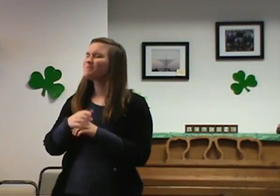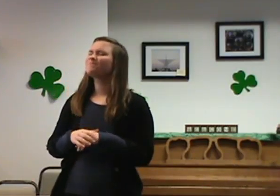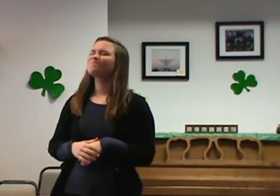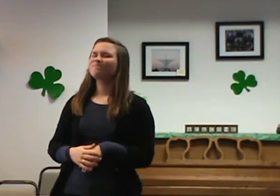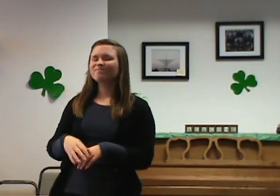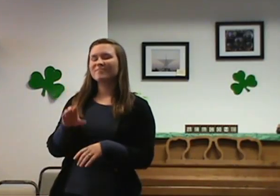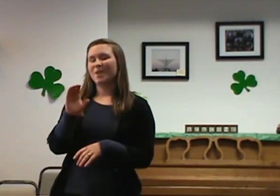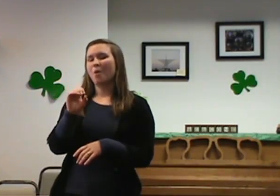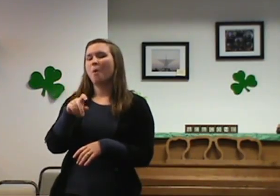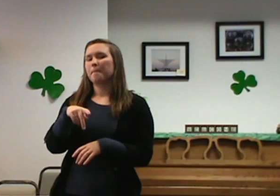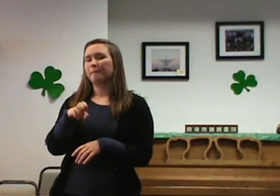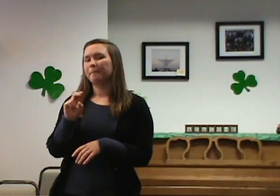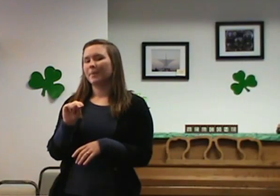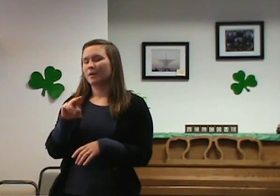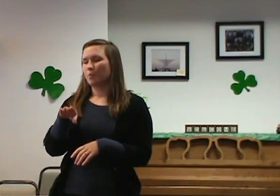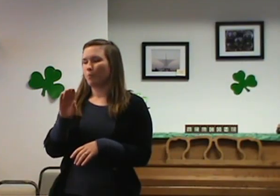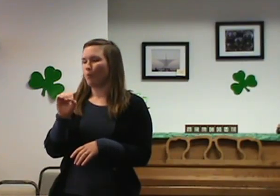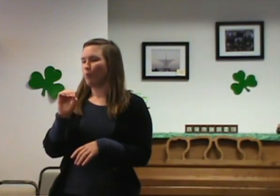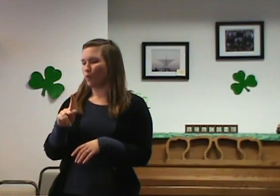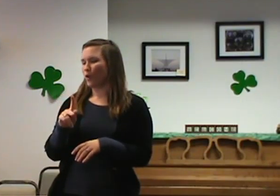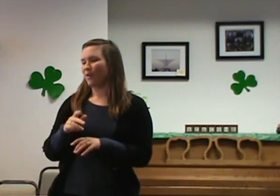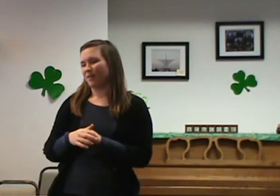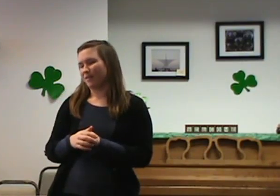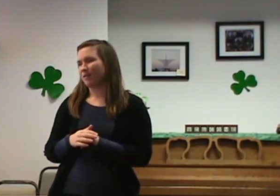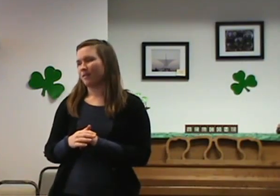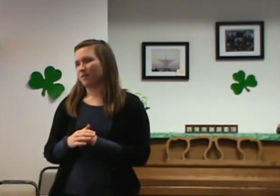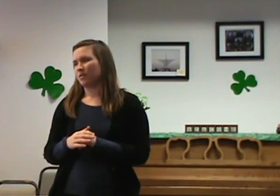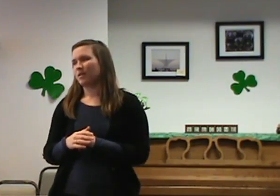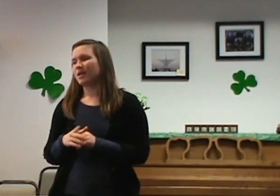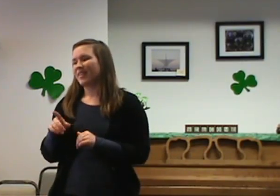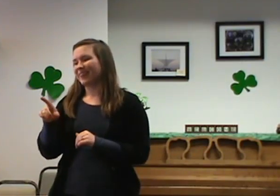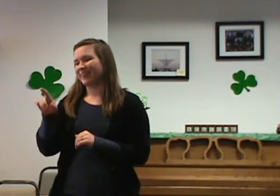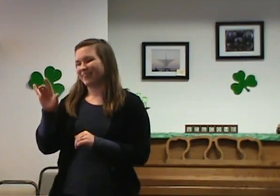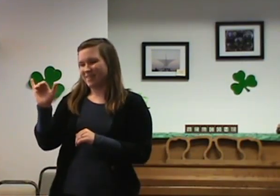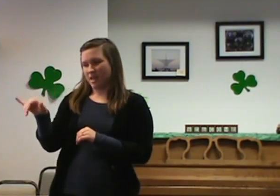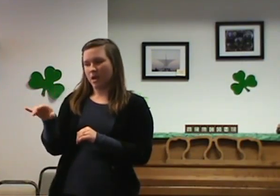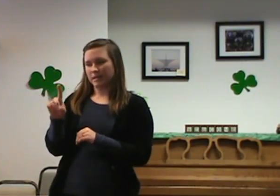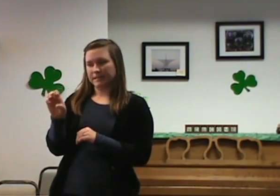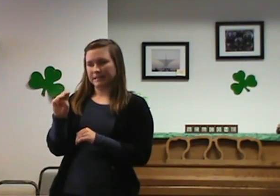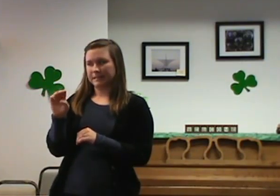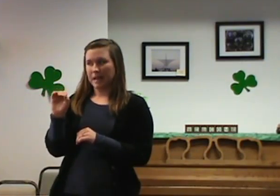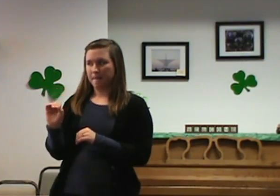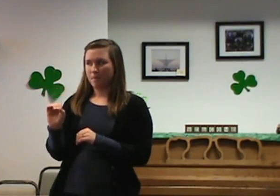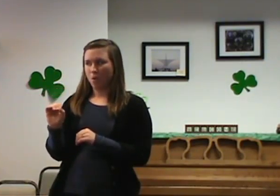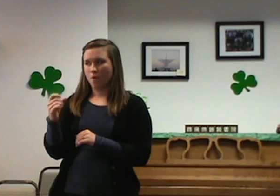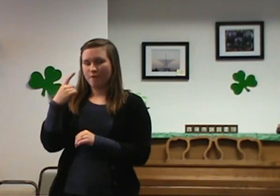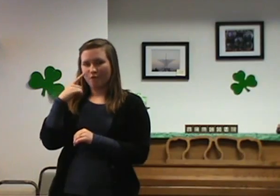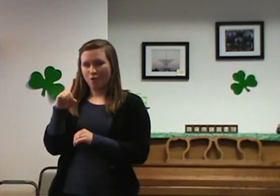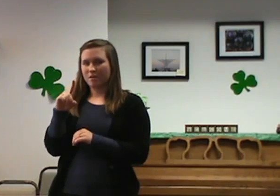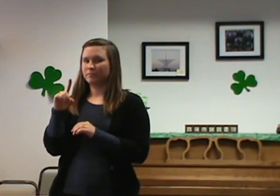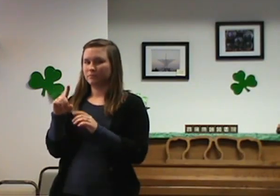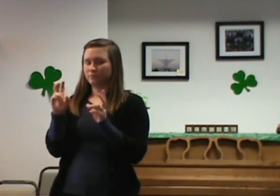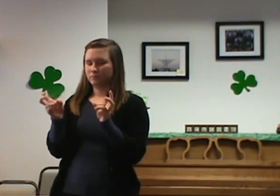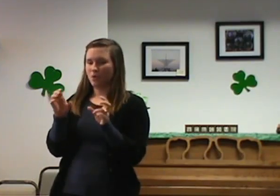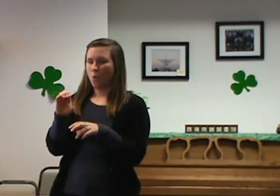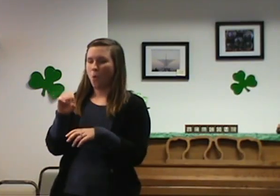That's what I was doing my search on. This is the, Okay. this is the demo on the Open Book, and this is what's driving that. Okay. So, and